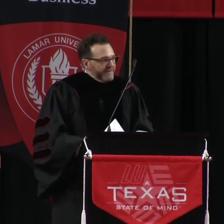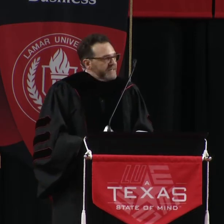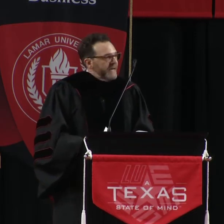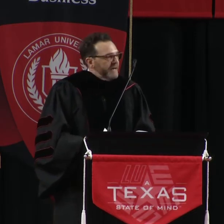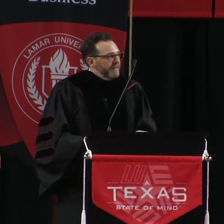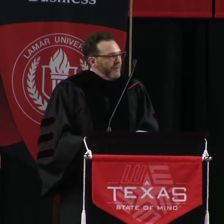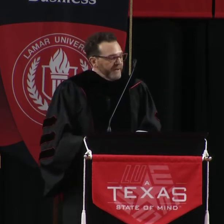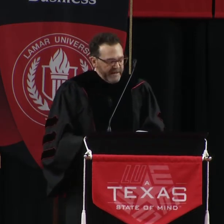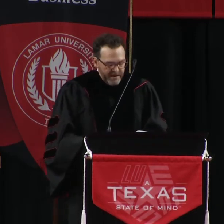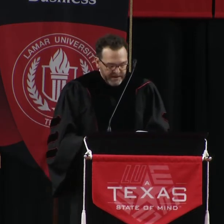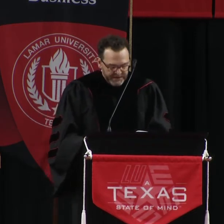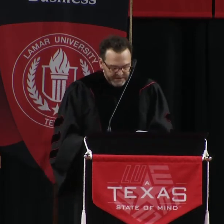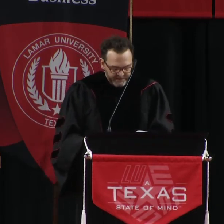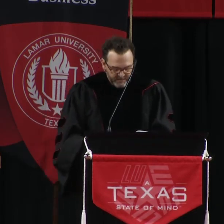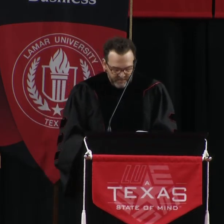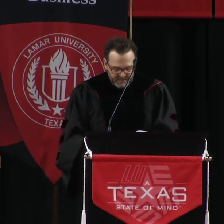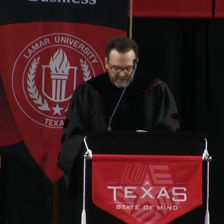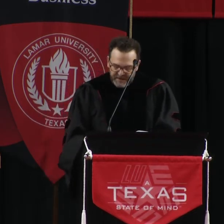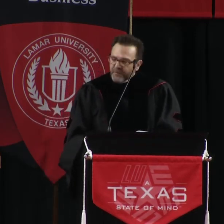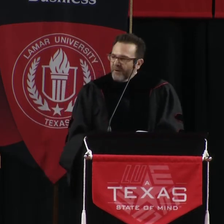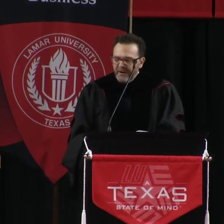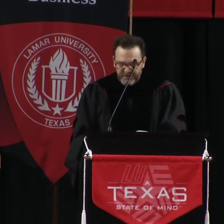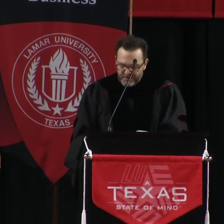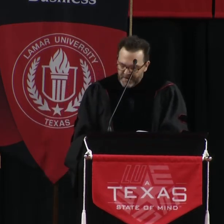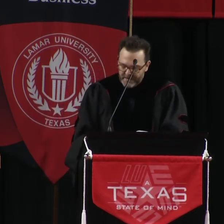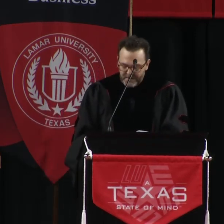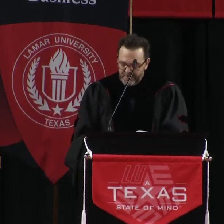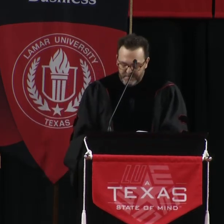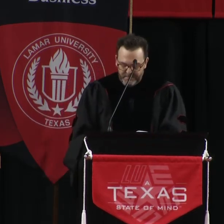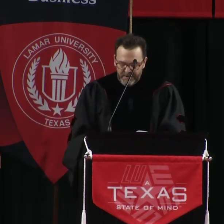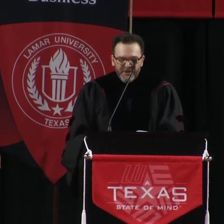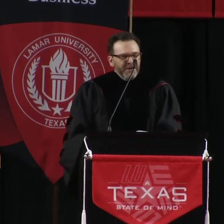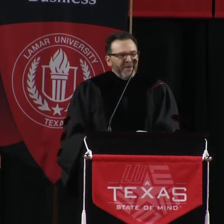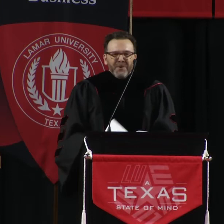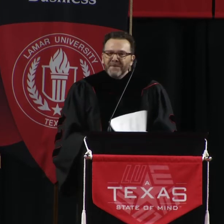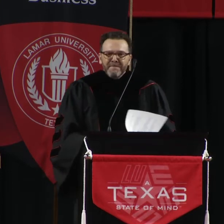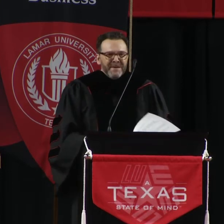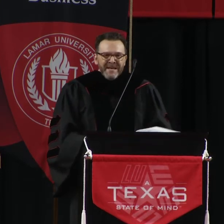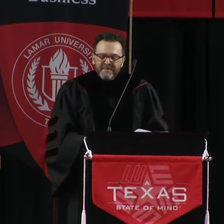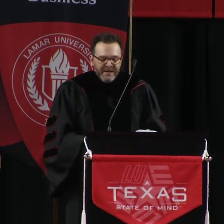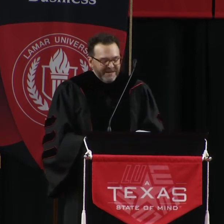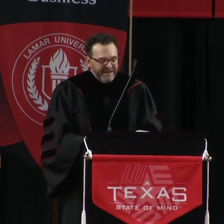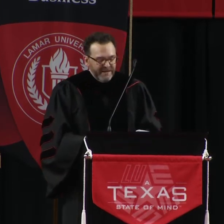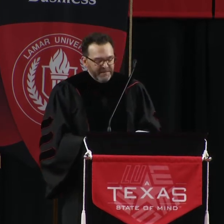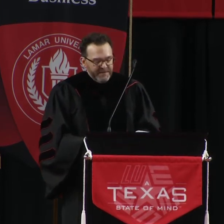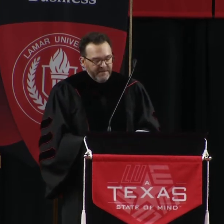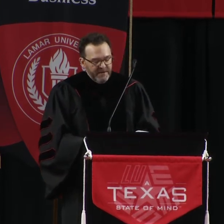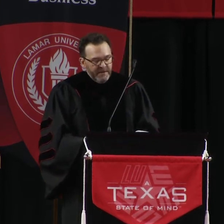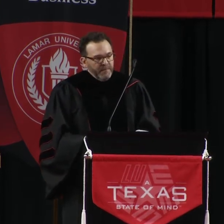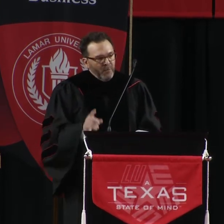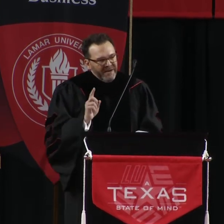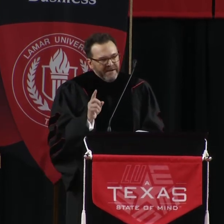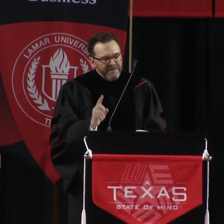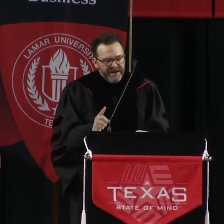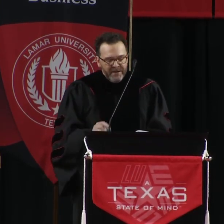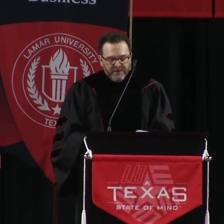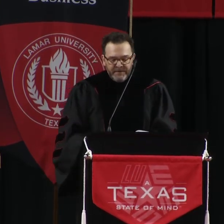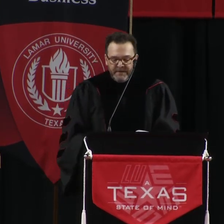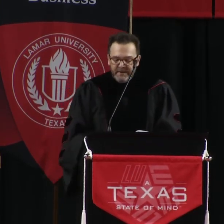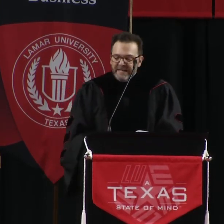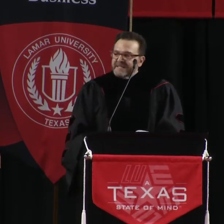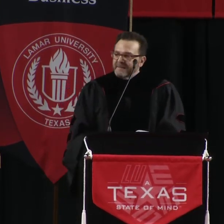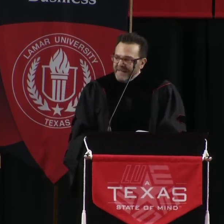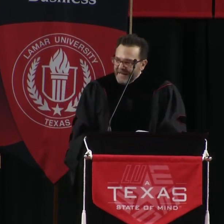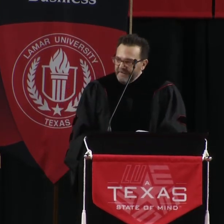condensed what I have to say into 4 key areas. Now these 4 areas are not new. You've heard them many times. But what I have